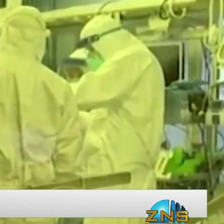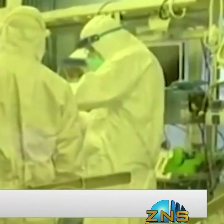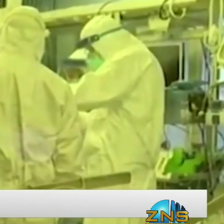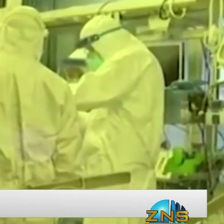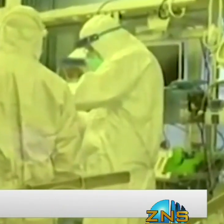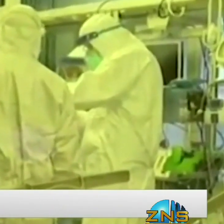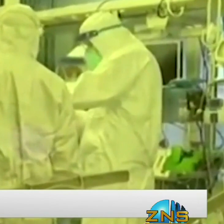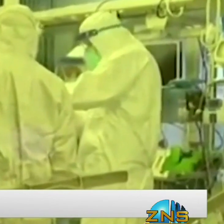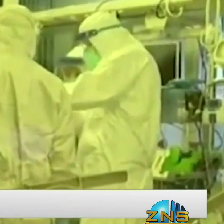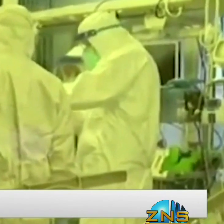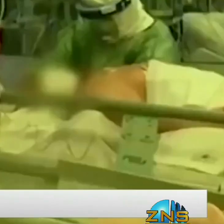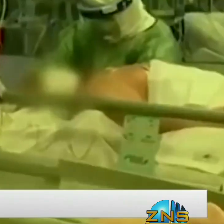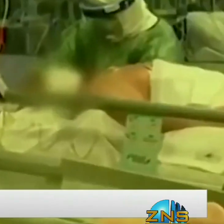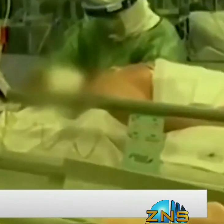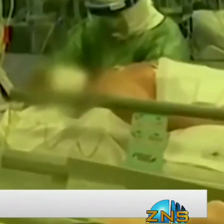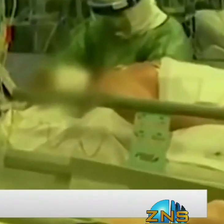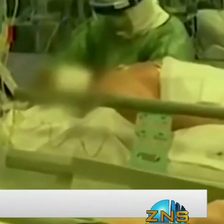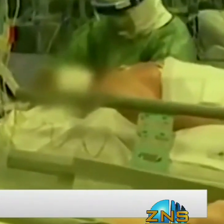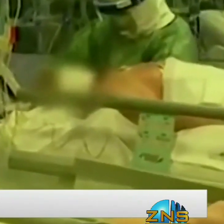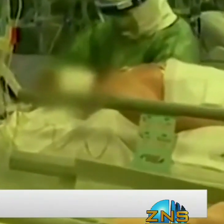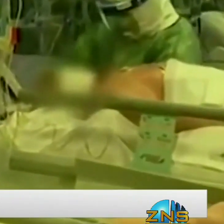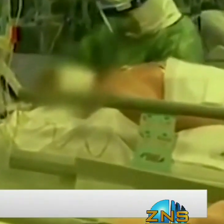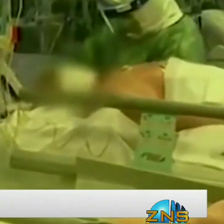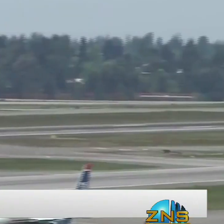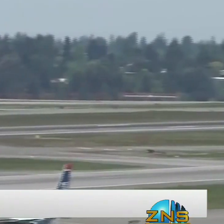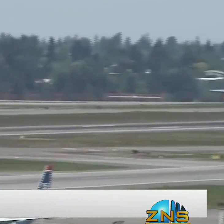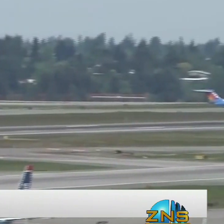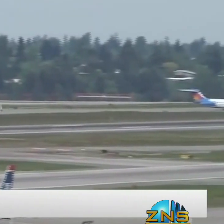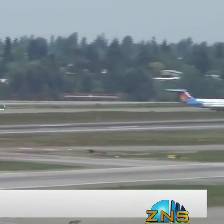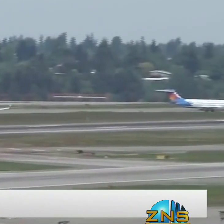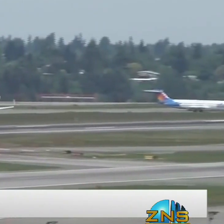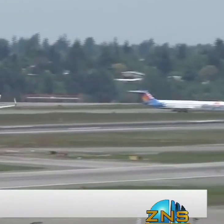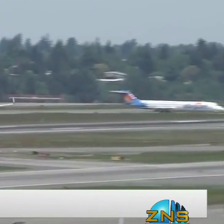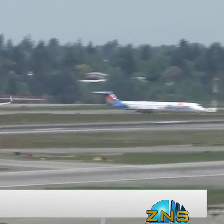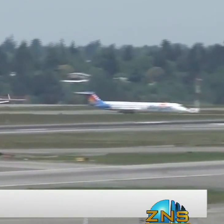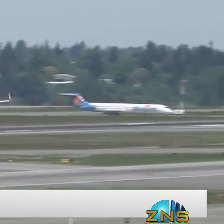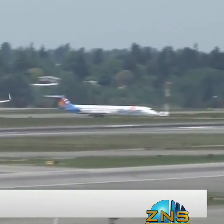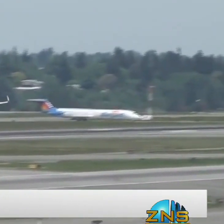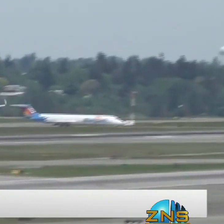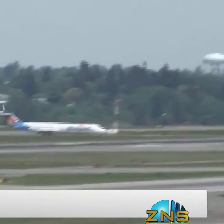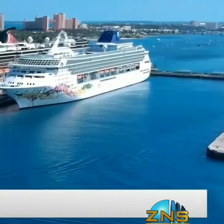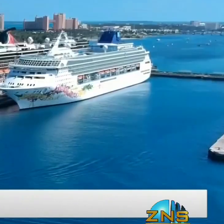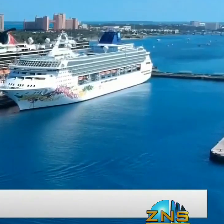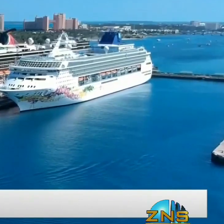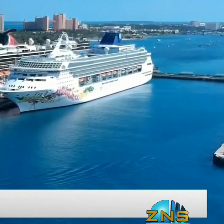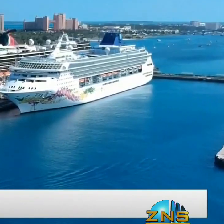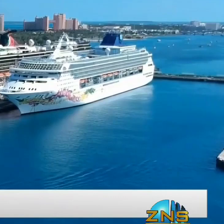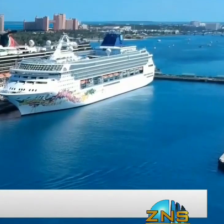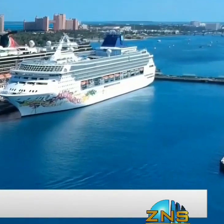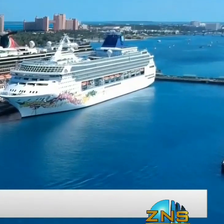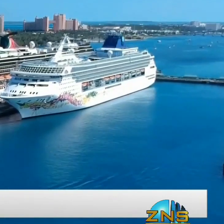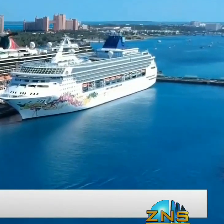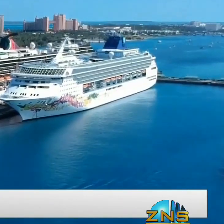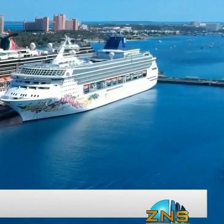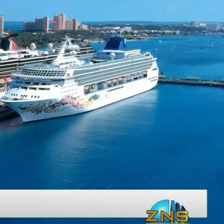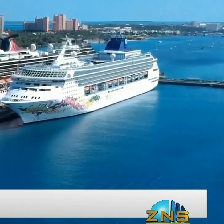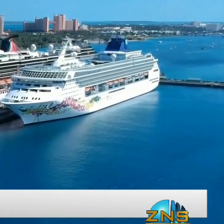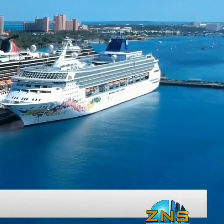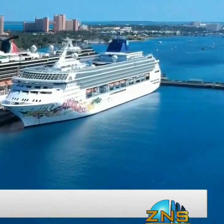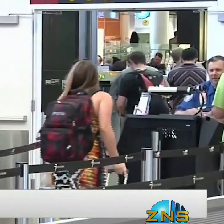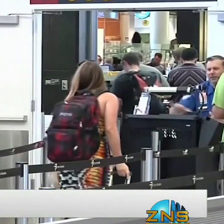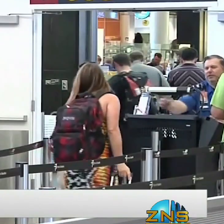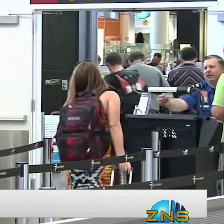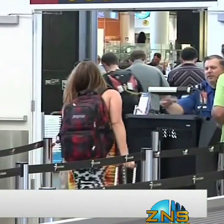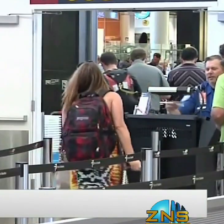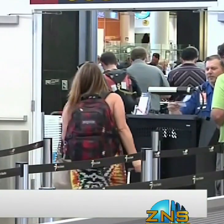be quarantined or be placed under self-isolation. The Prime Minister says non-essential travel by Bahamians is highly discouraged at